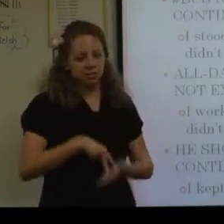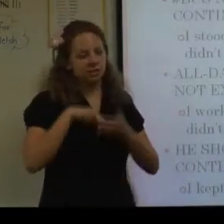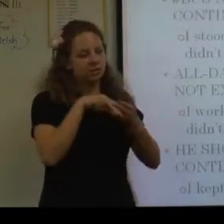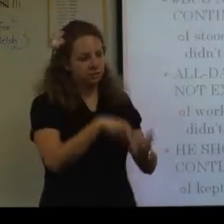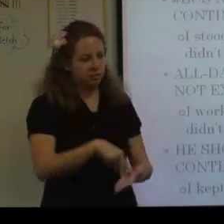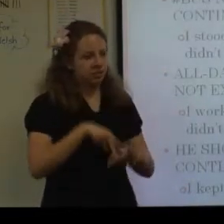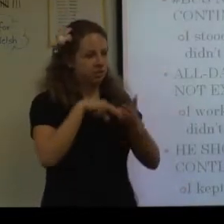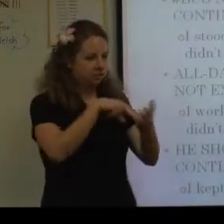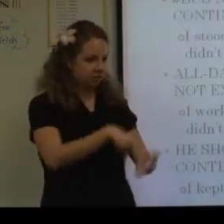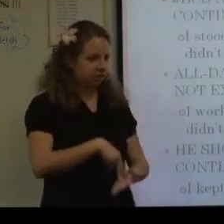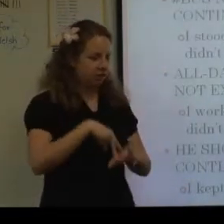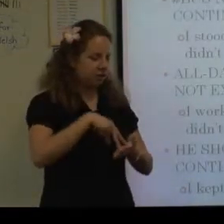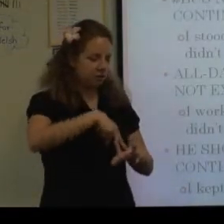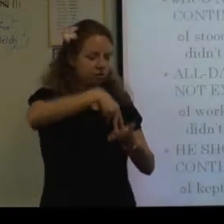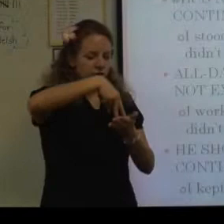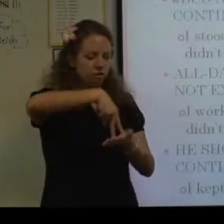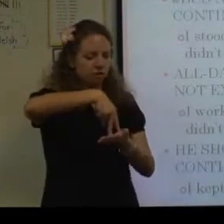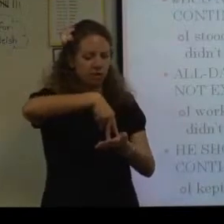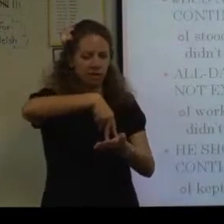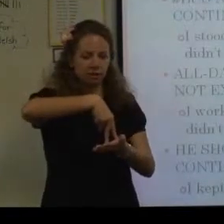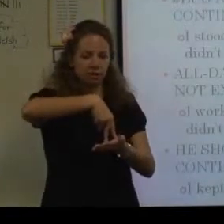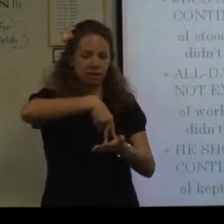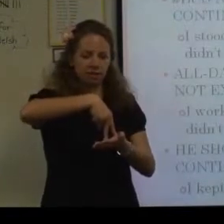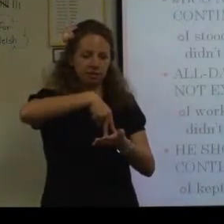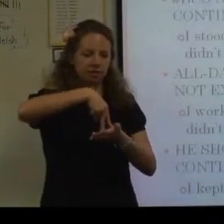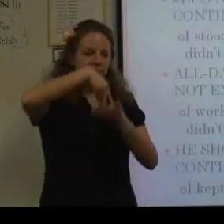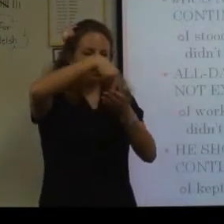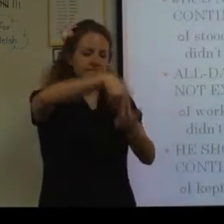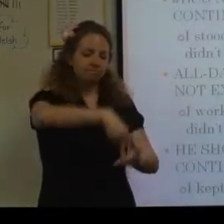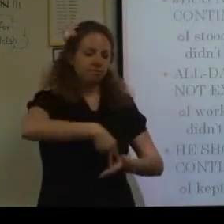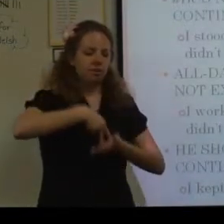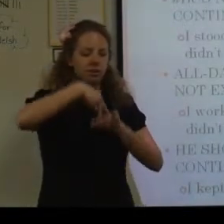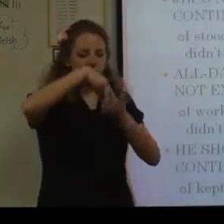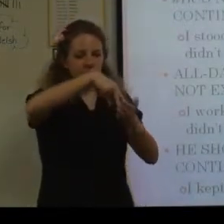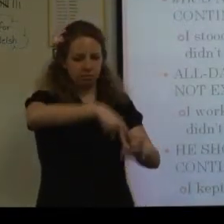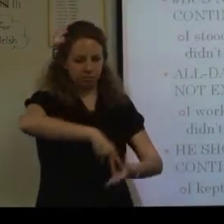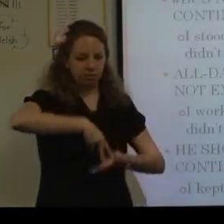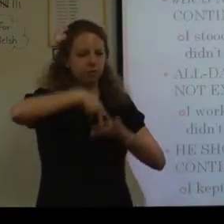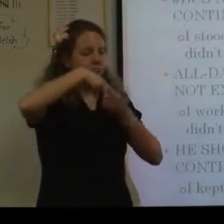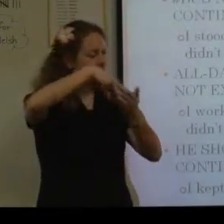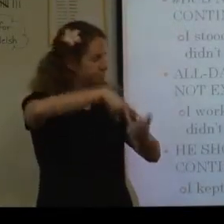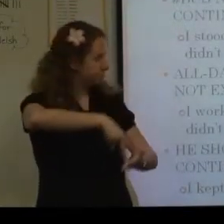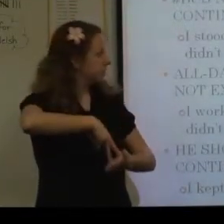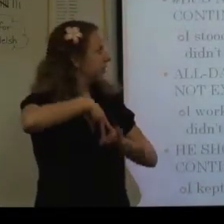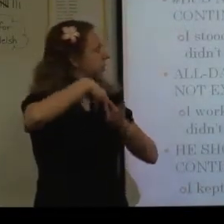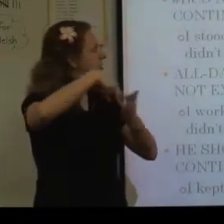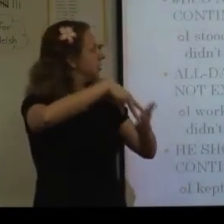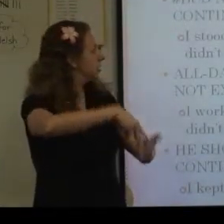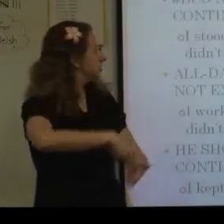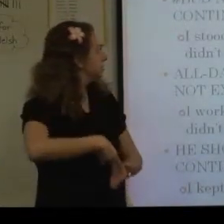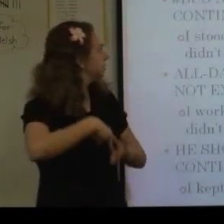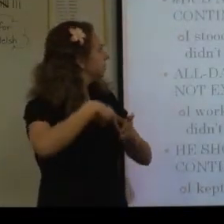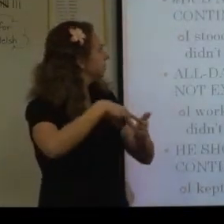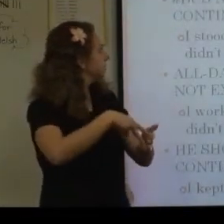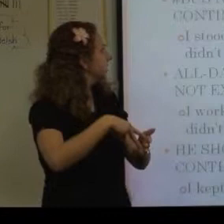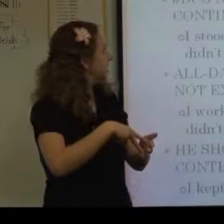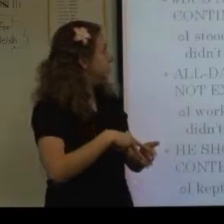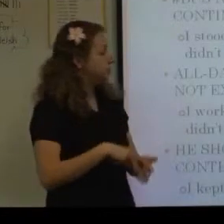and I stood longer. So you just want to make it up like that, like you're standing, and go in a circle. Continually. Okay,